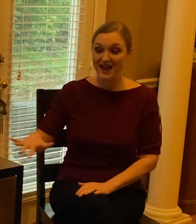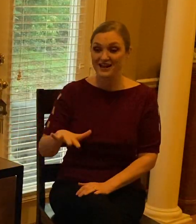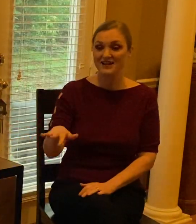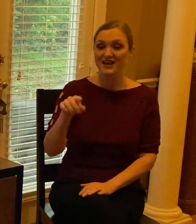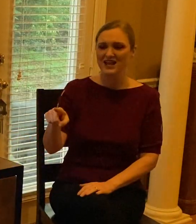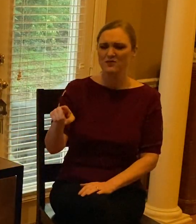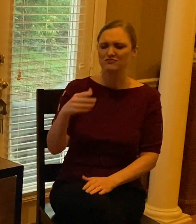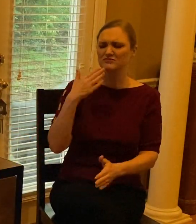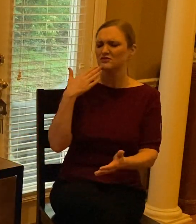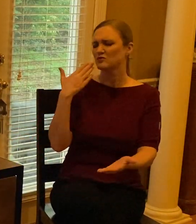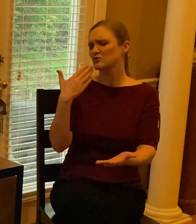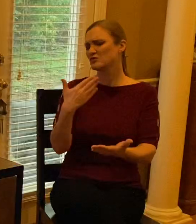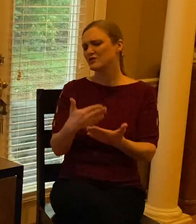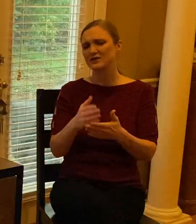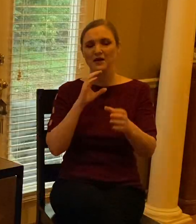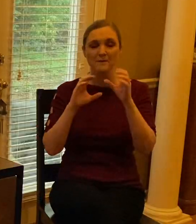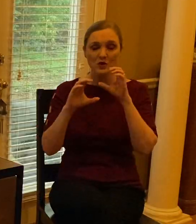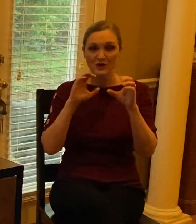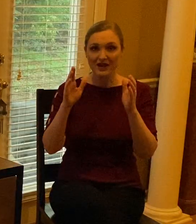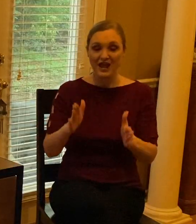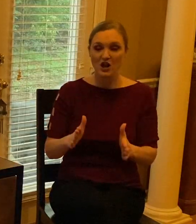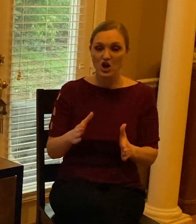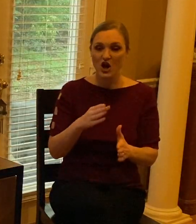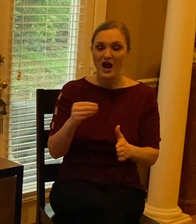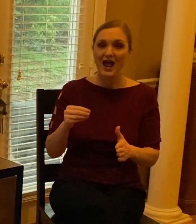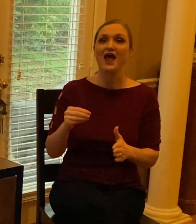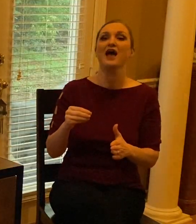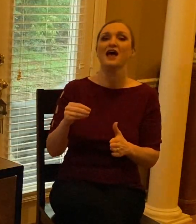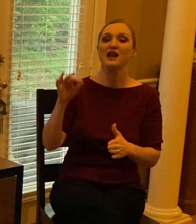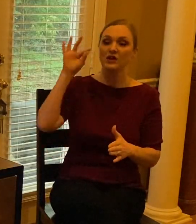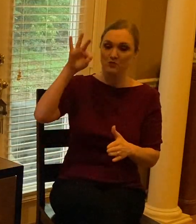incredible communicator, and he was a true minister.